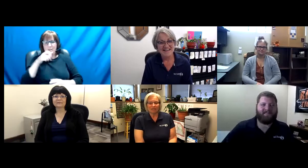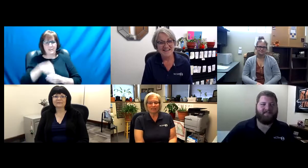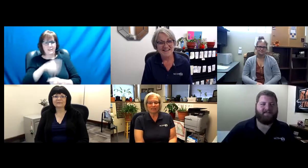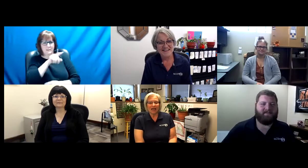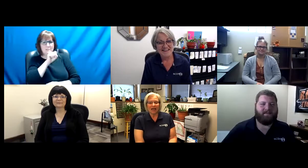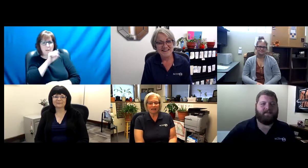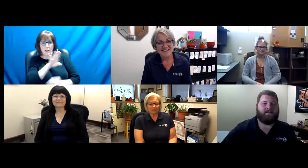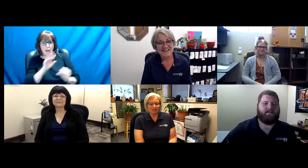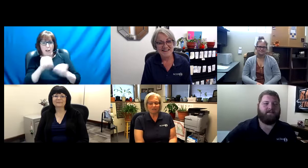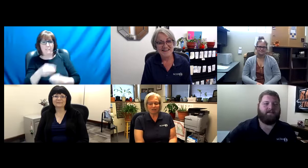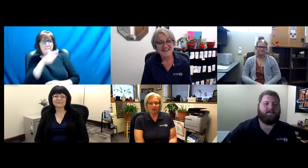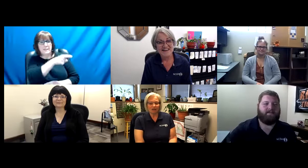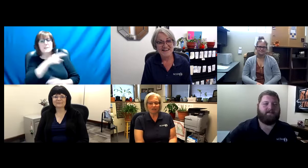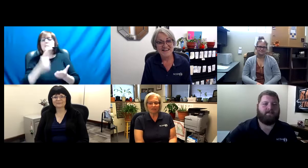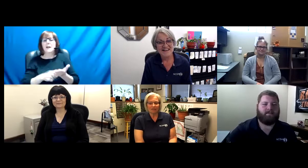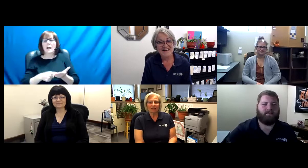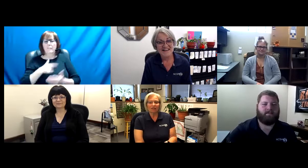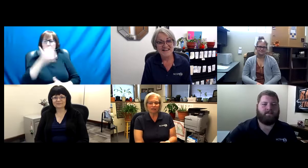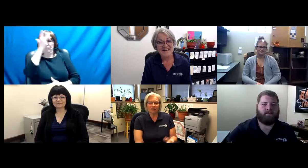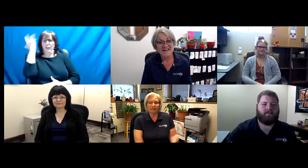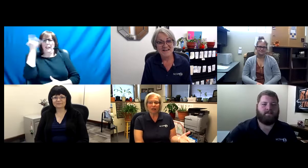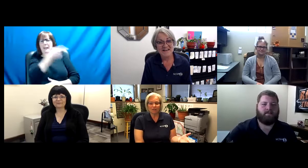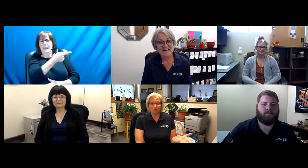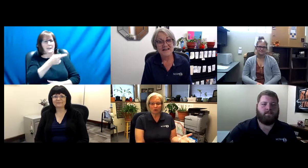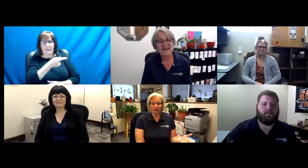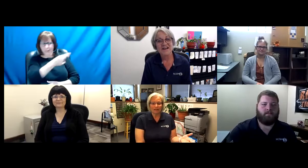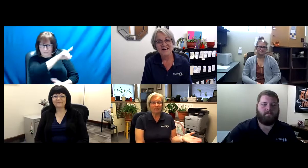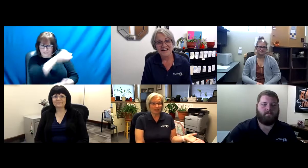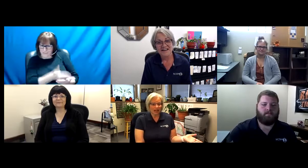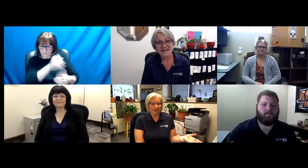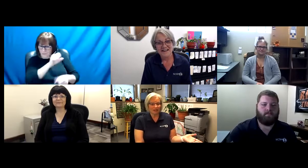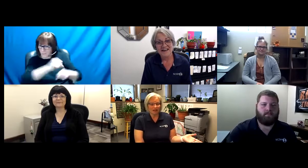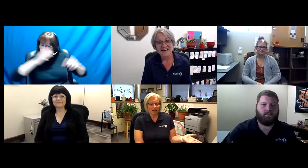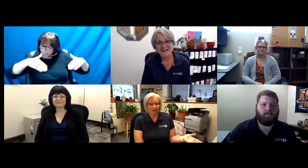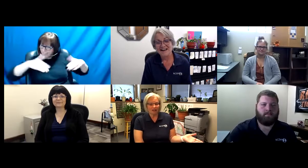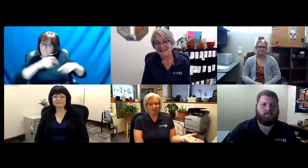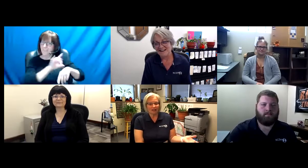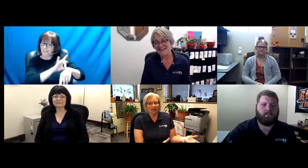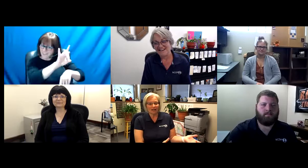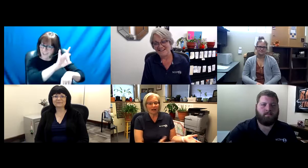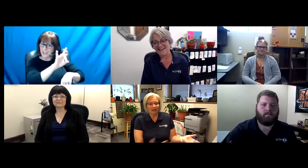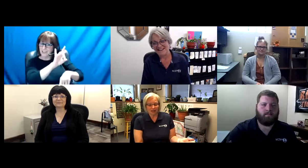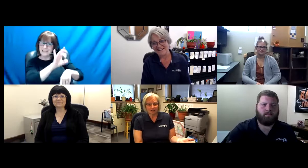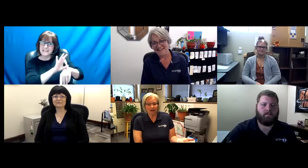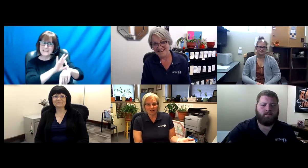office, and sometimes I forget that she doesn't come into work until 8 o'clock or 9 o'clock, 8 o'clock